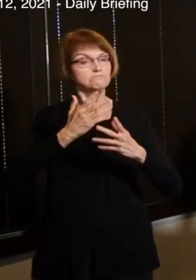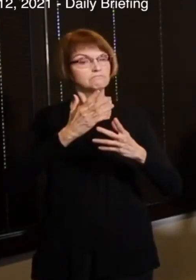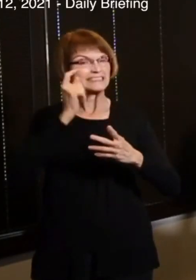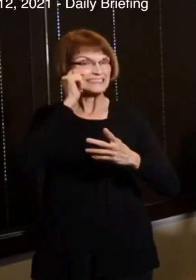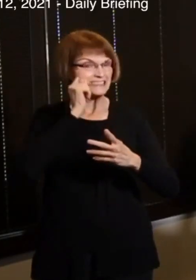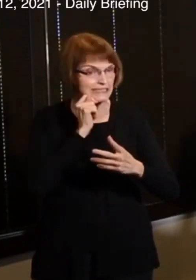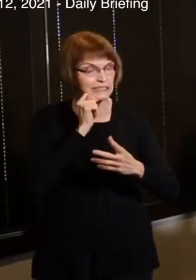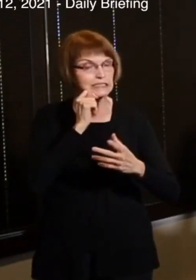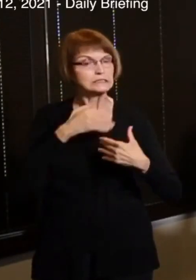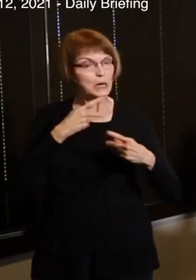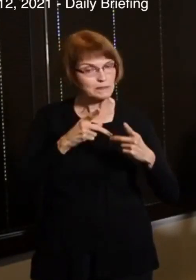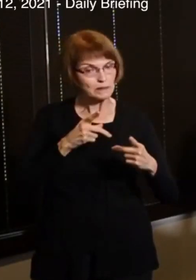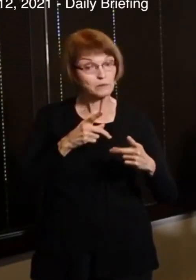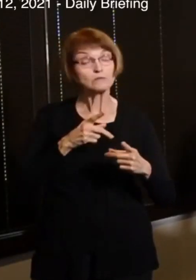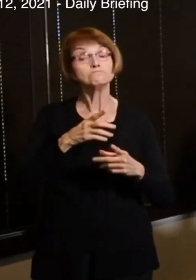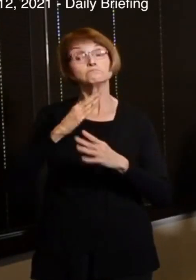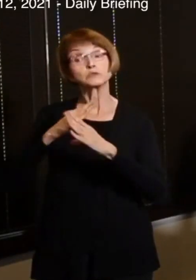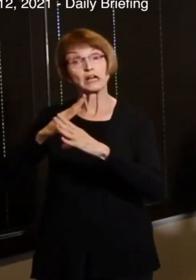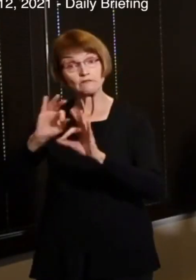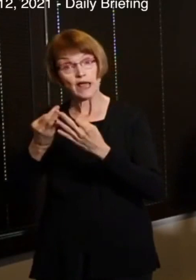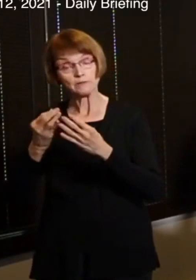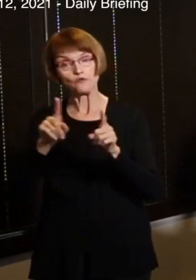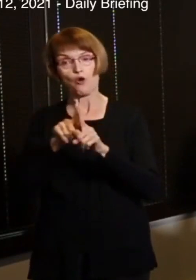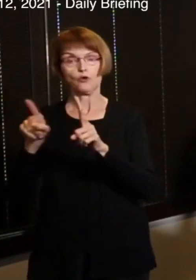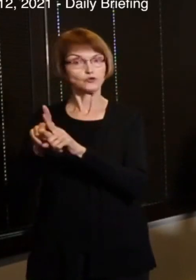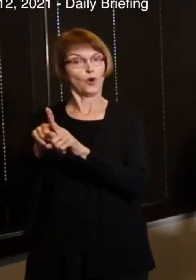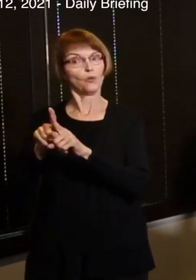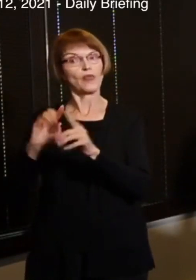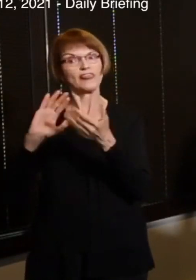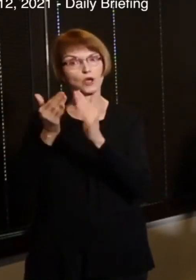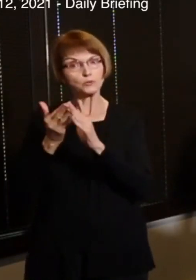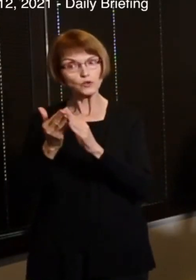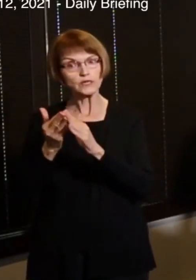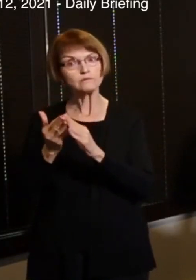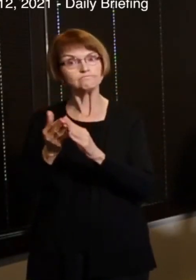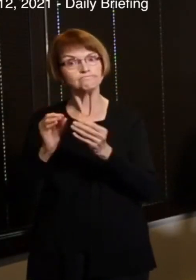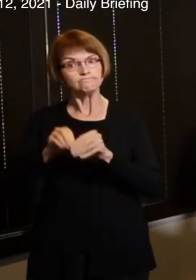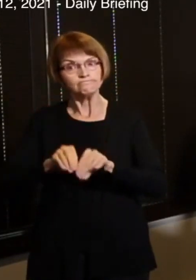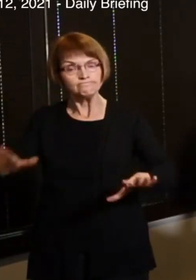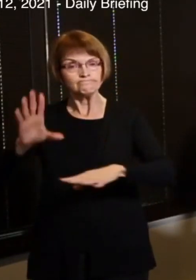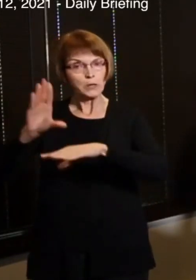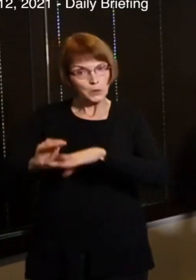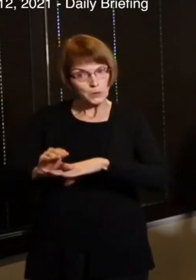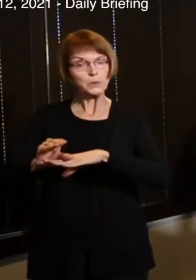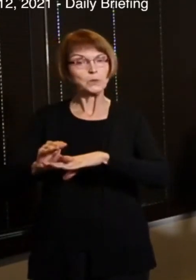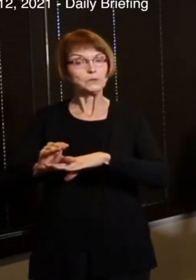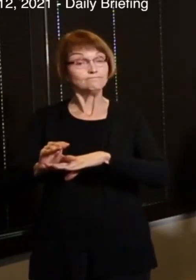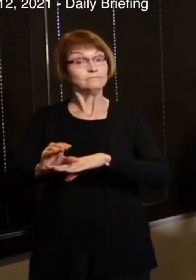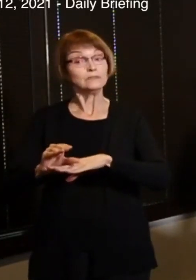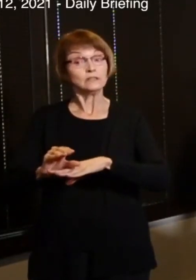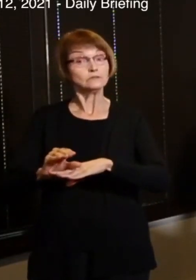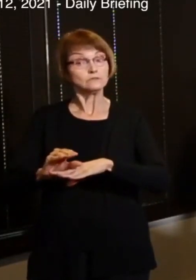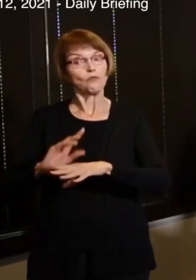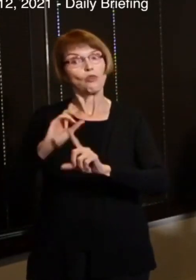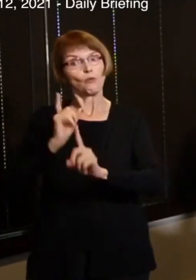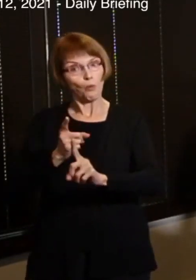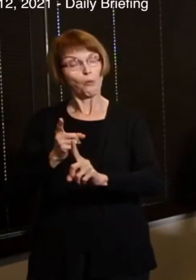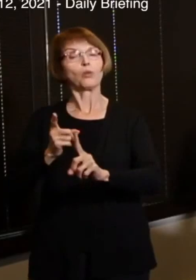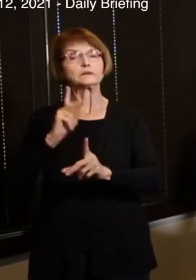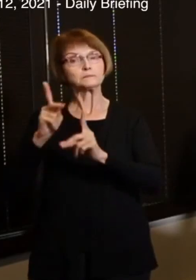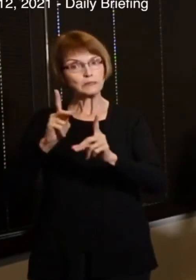but it also helps decrease transmission in our communities and gets everyone that much closer to a normal